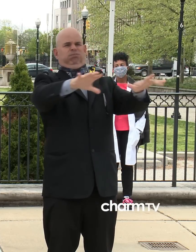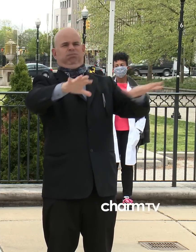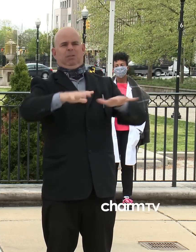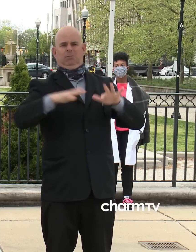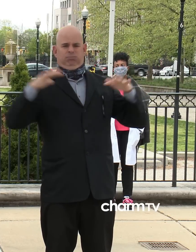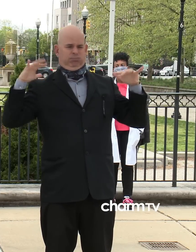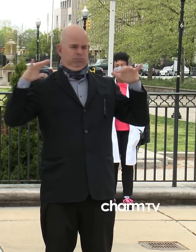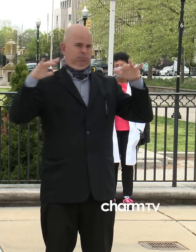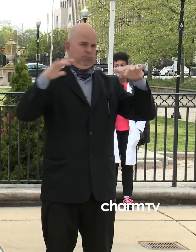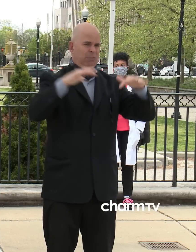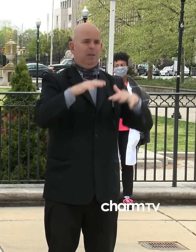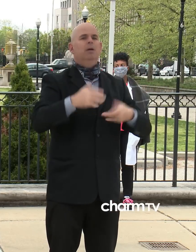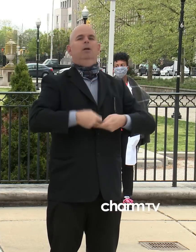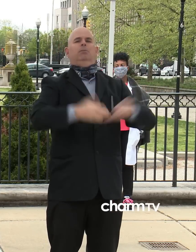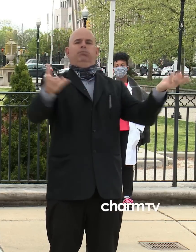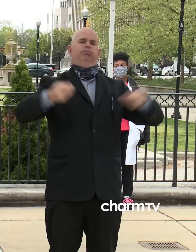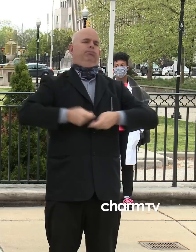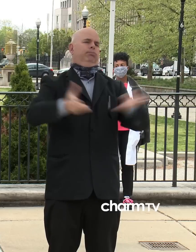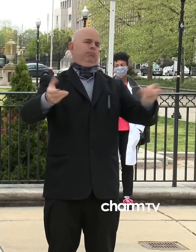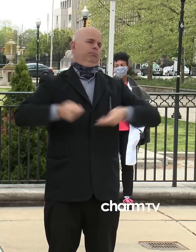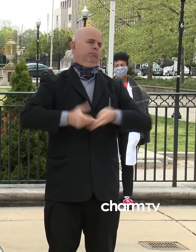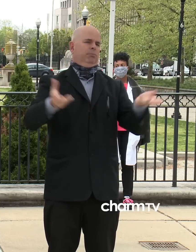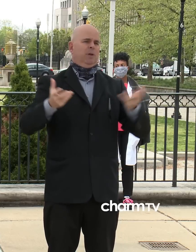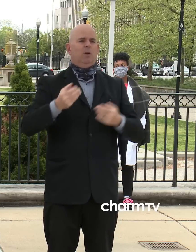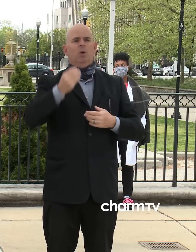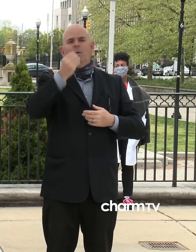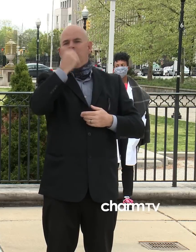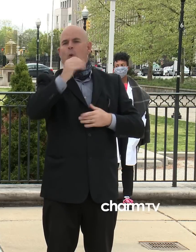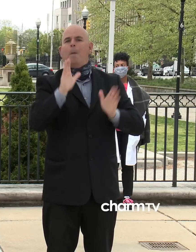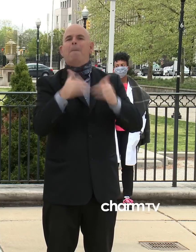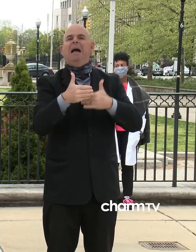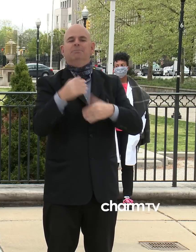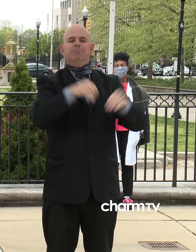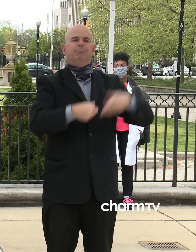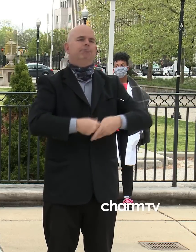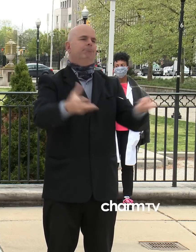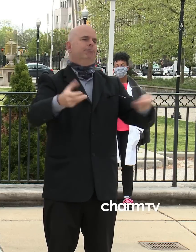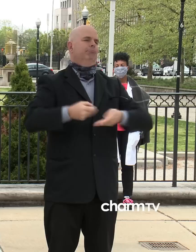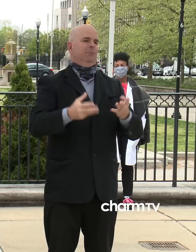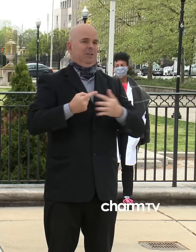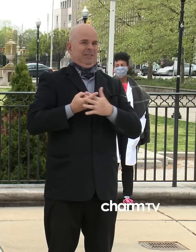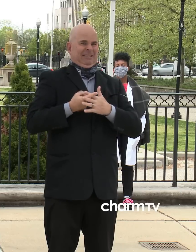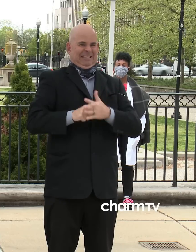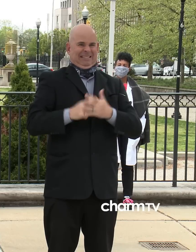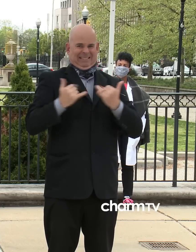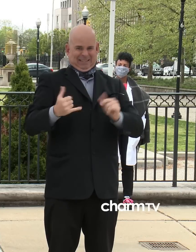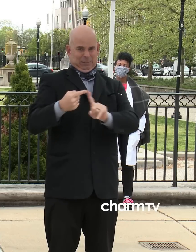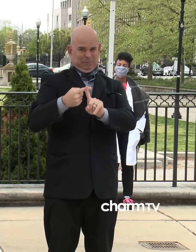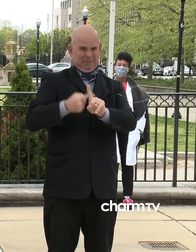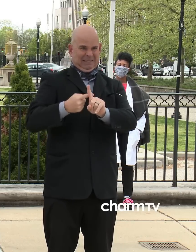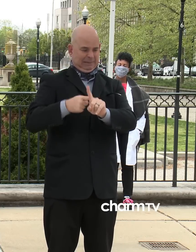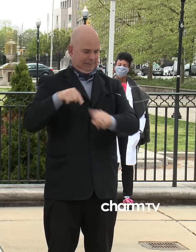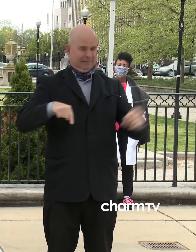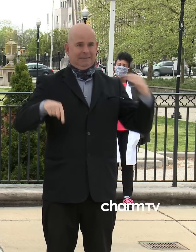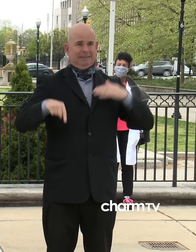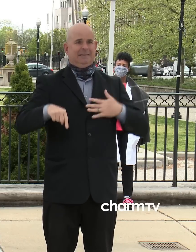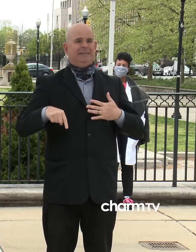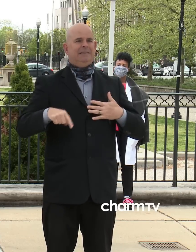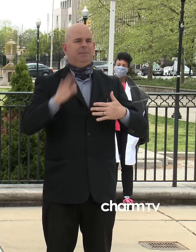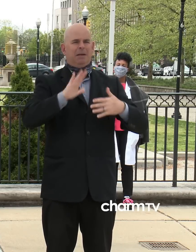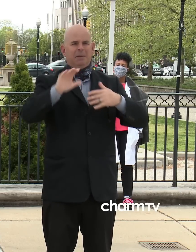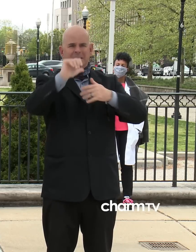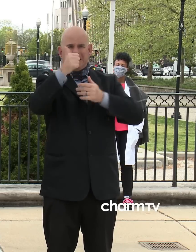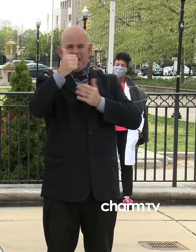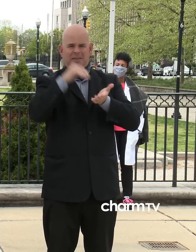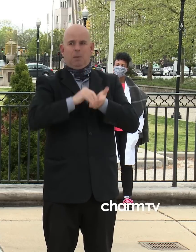boxes. Distribution will begin this month with an existing inventory of 10,000 boxes.